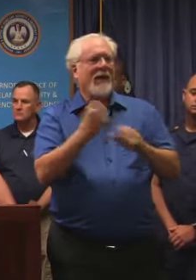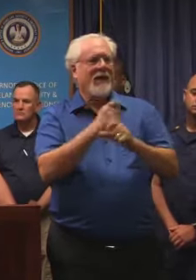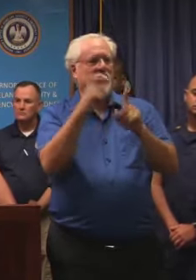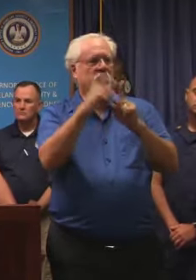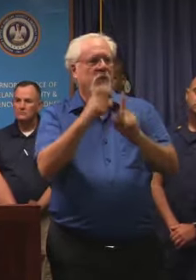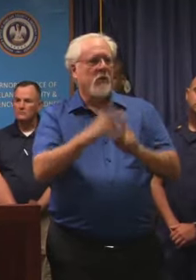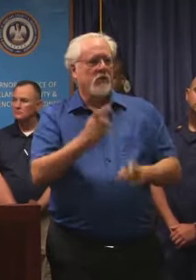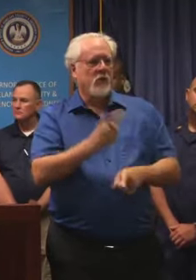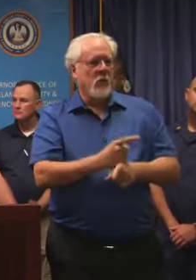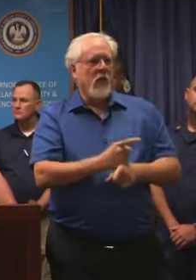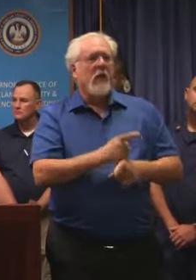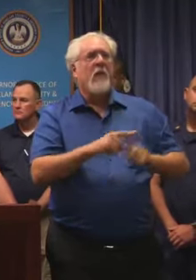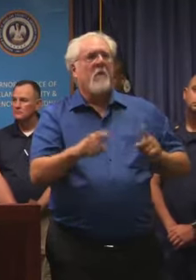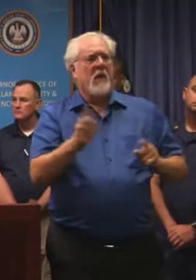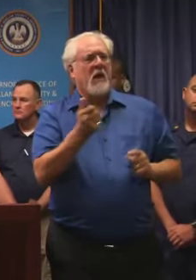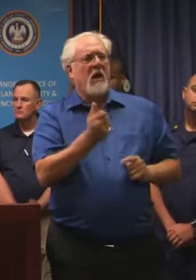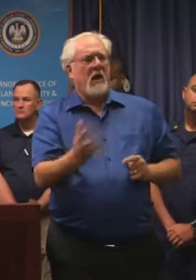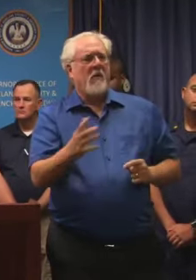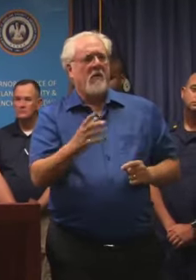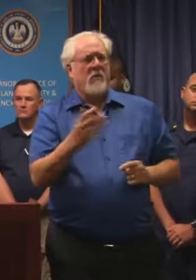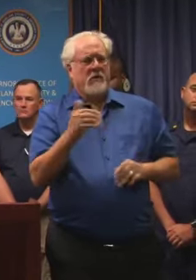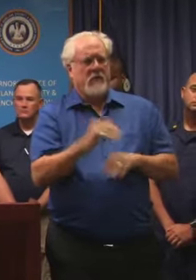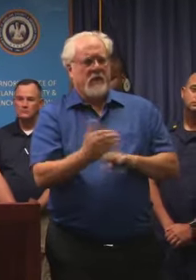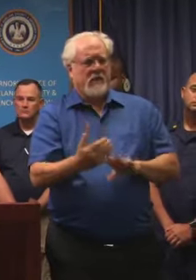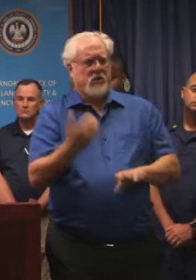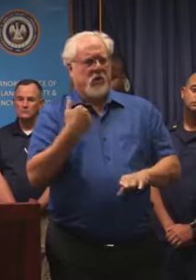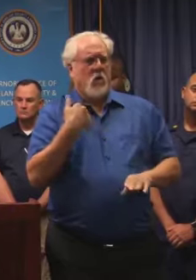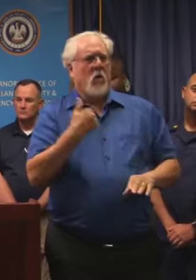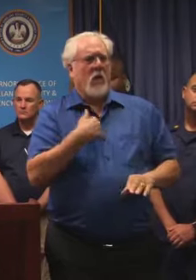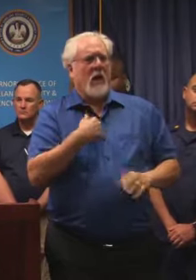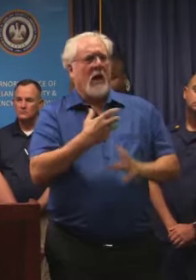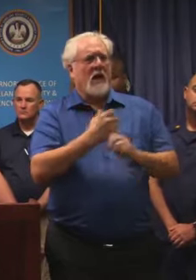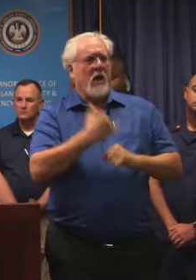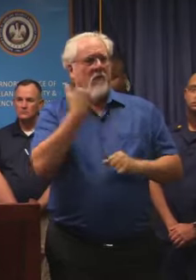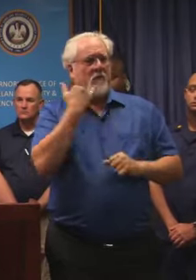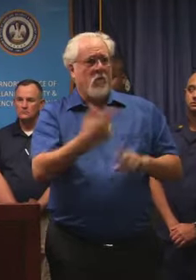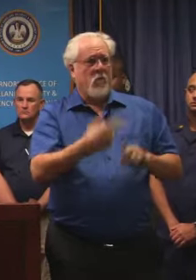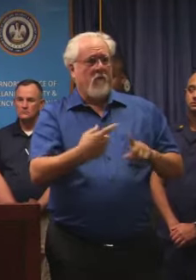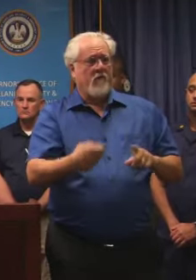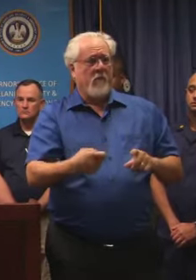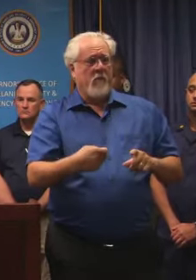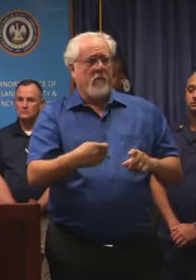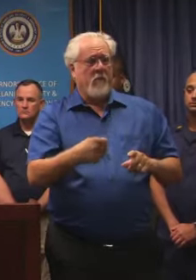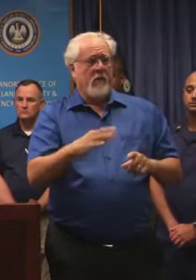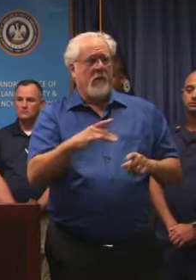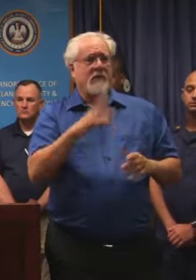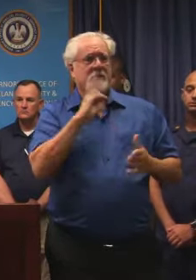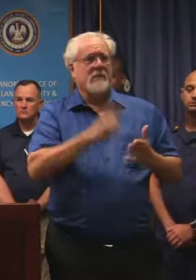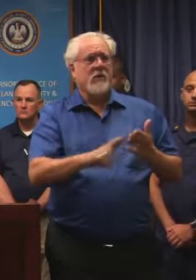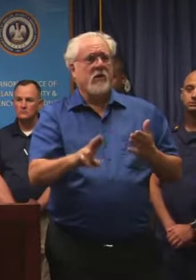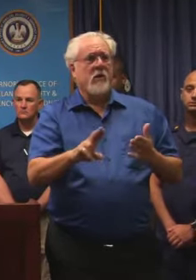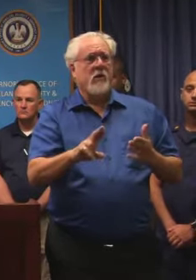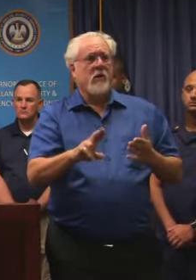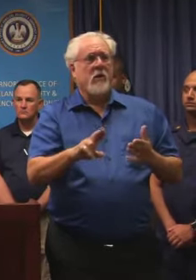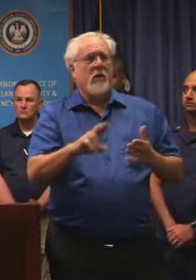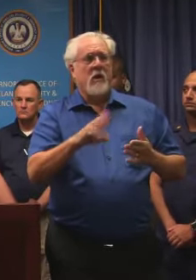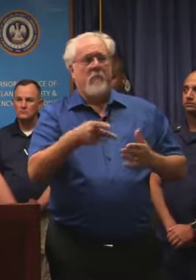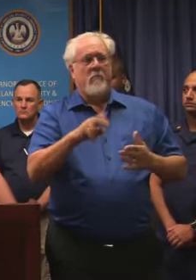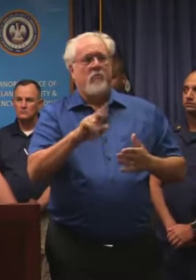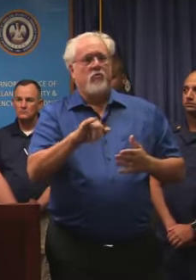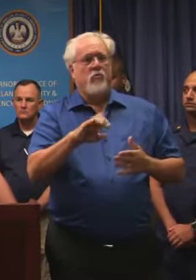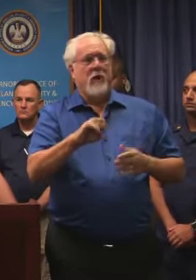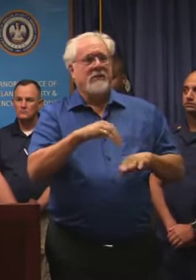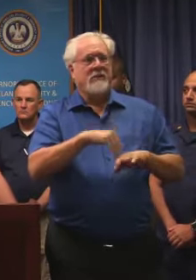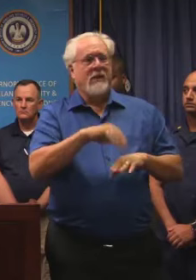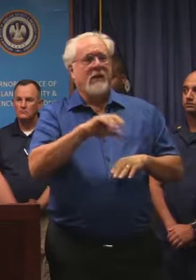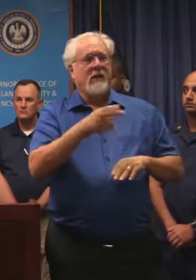right. But a couple of nights ago, I actually received a phone call from Secretary Dr. Tom Price at Health and